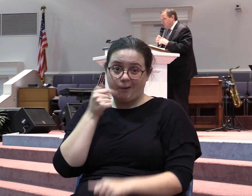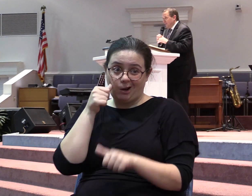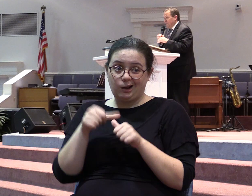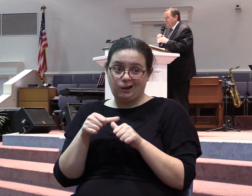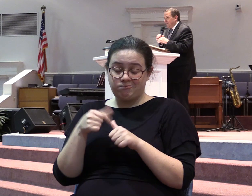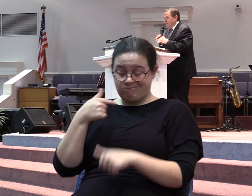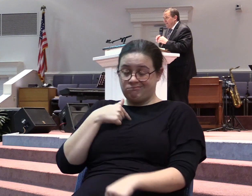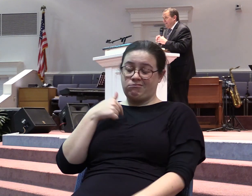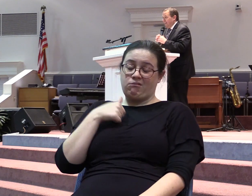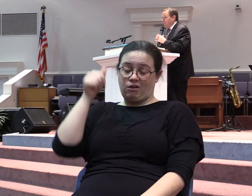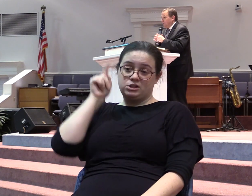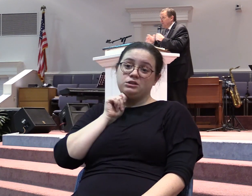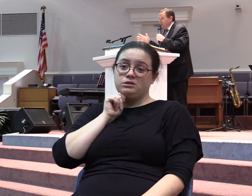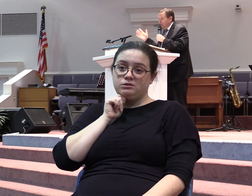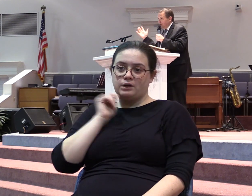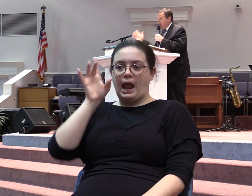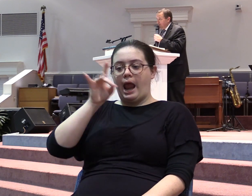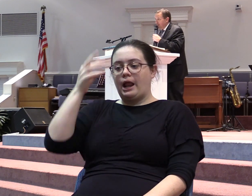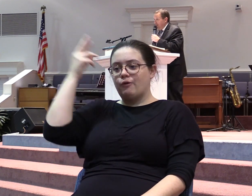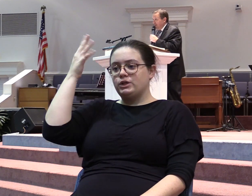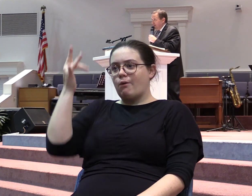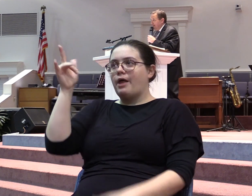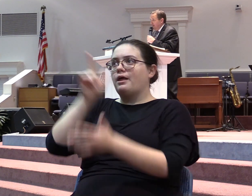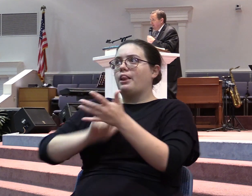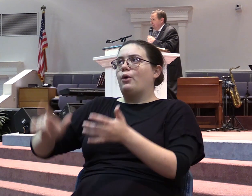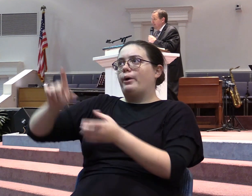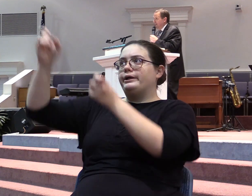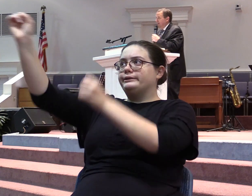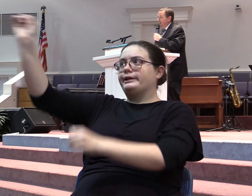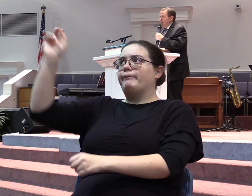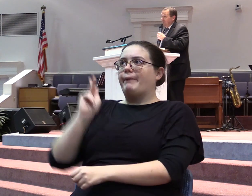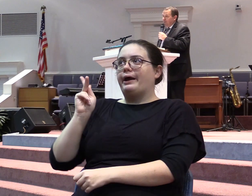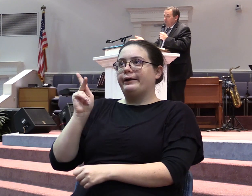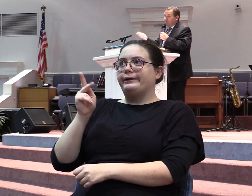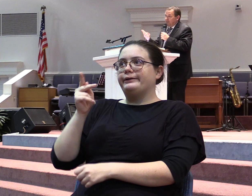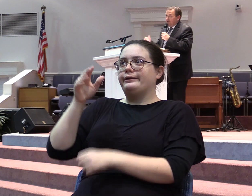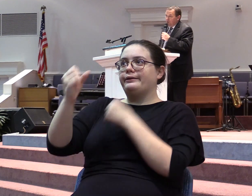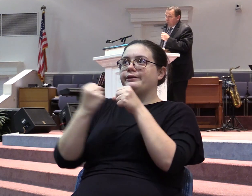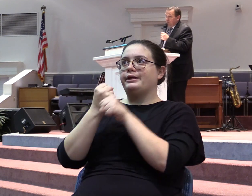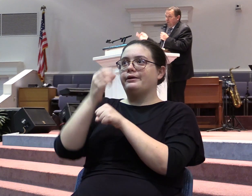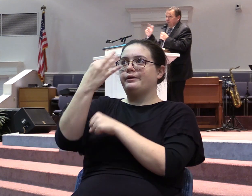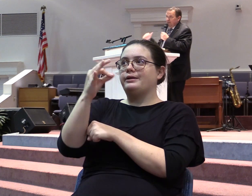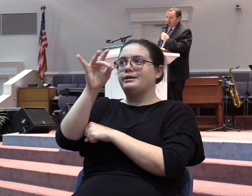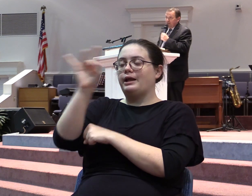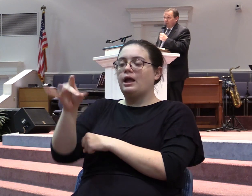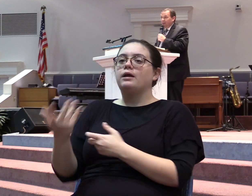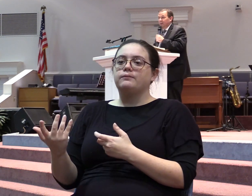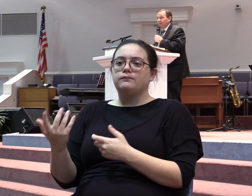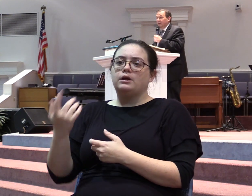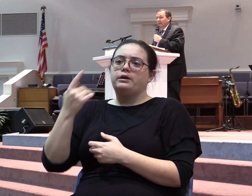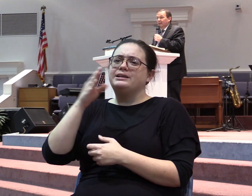I remember when I was a teenager. 88 reasons why the Lord's coming again in 88. Some guy predicted the Lord was coming this past